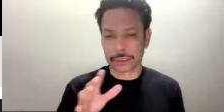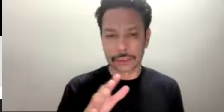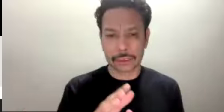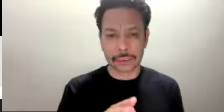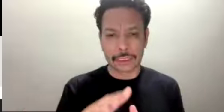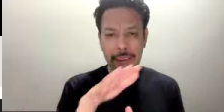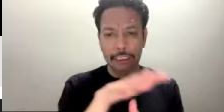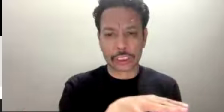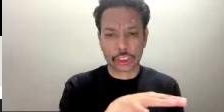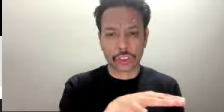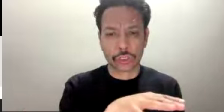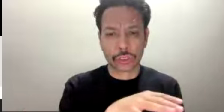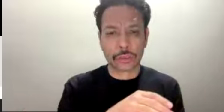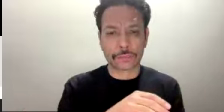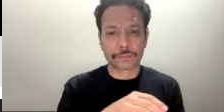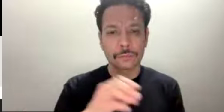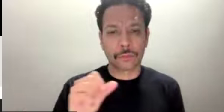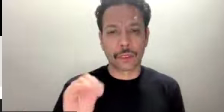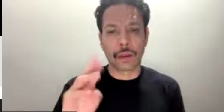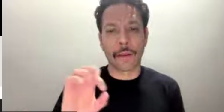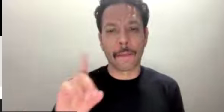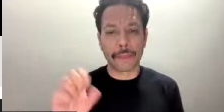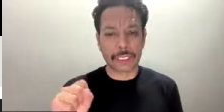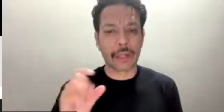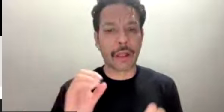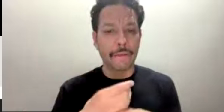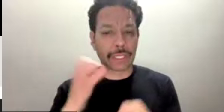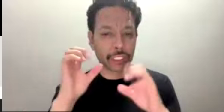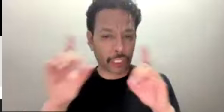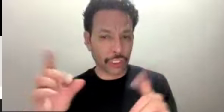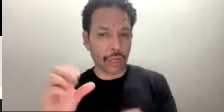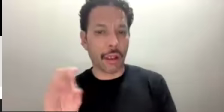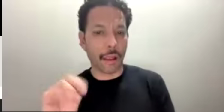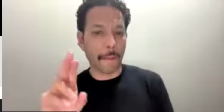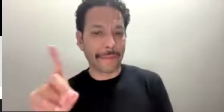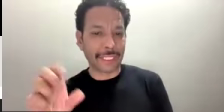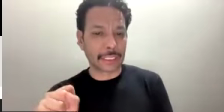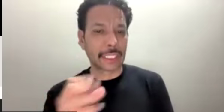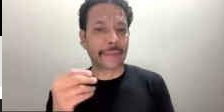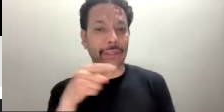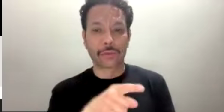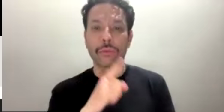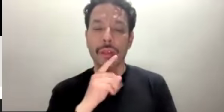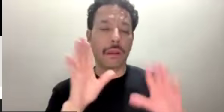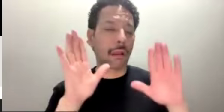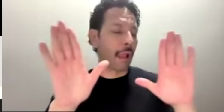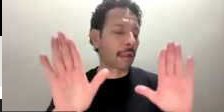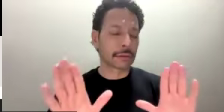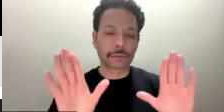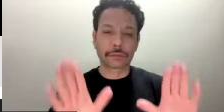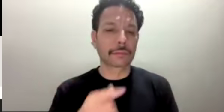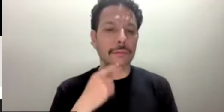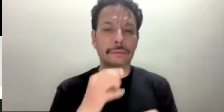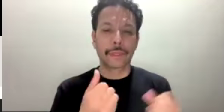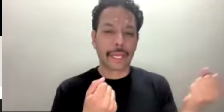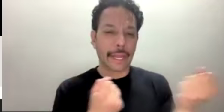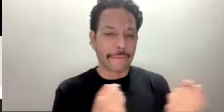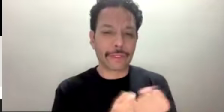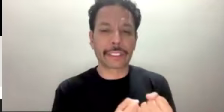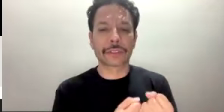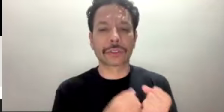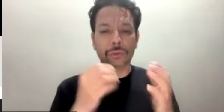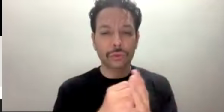ombuds at the Office of Educational Ombuds. And this is an awesome advocate for students and centers,